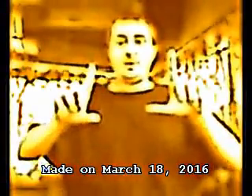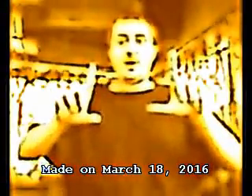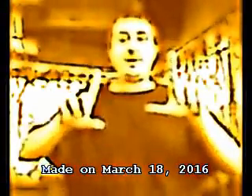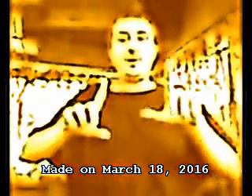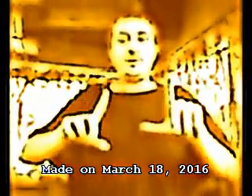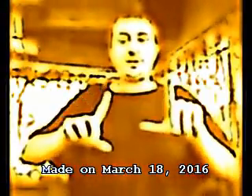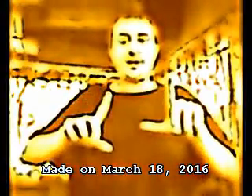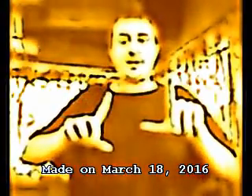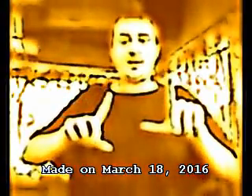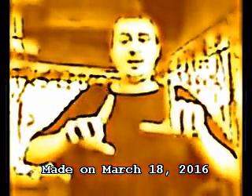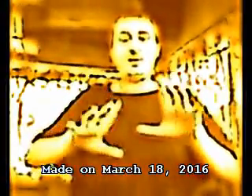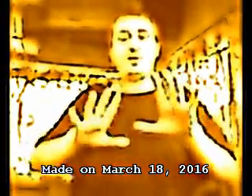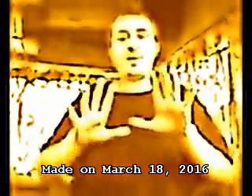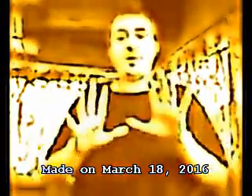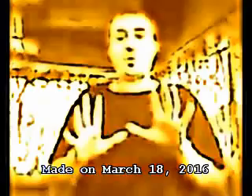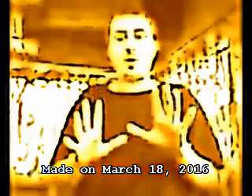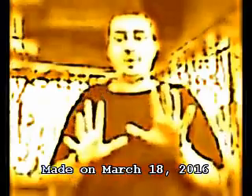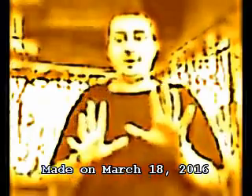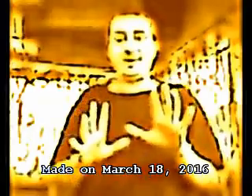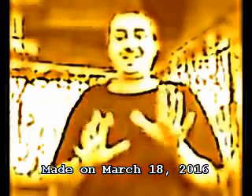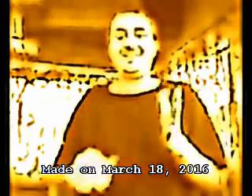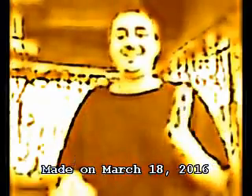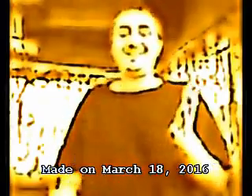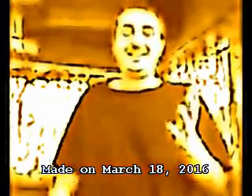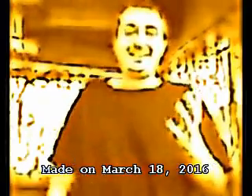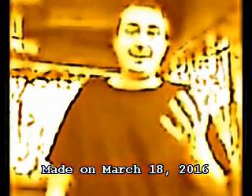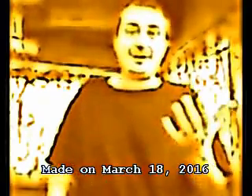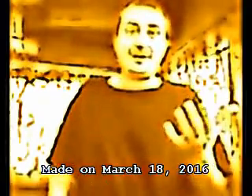I know it's like crappy quality,